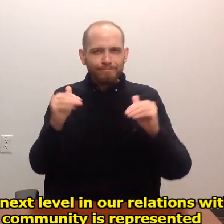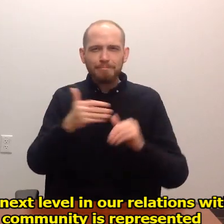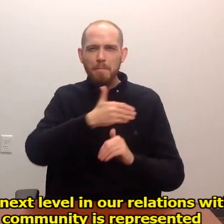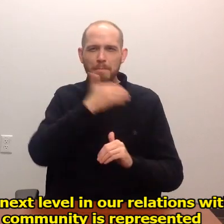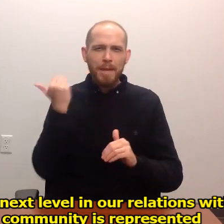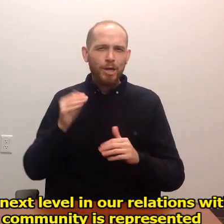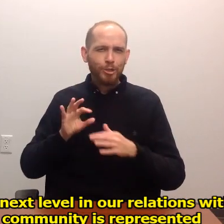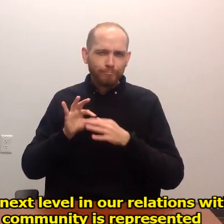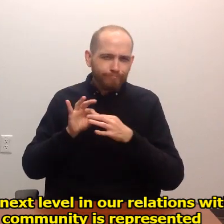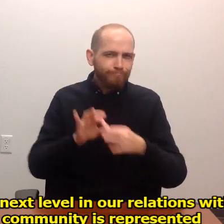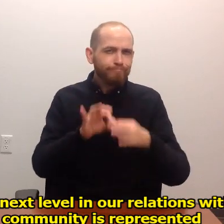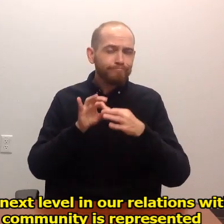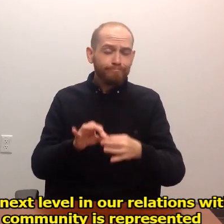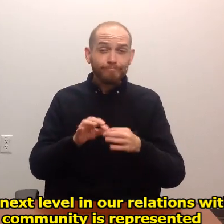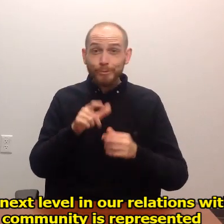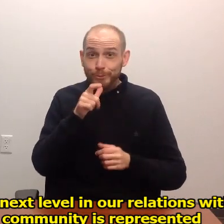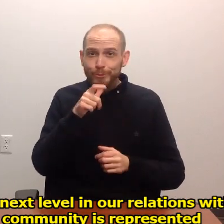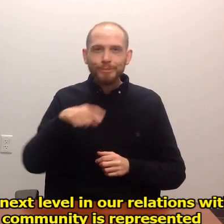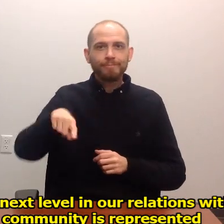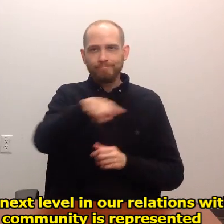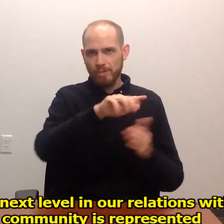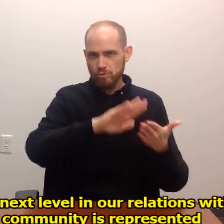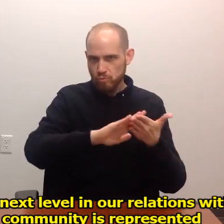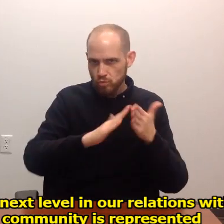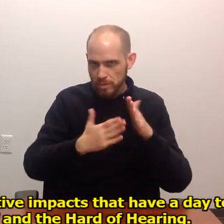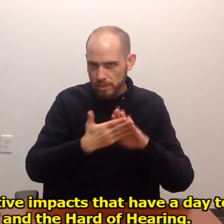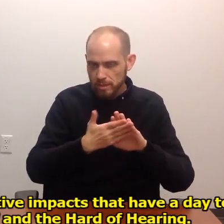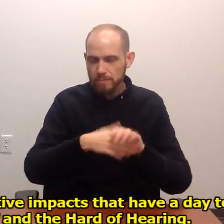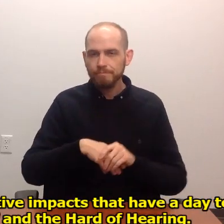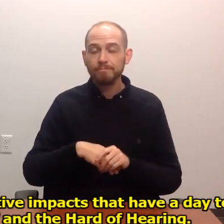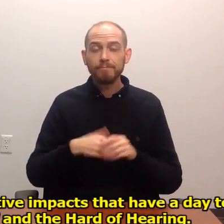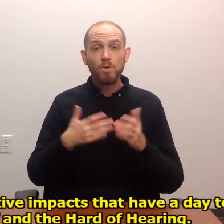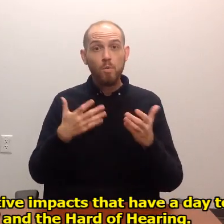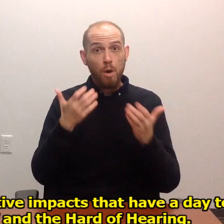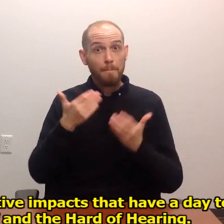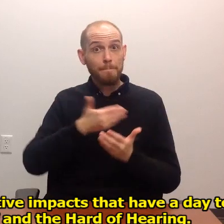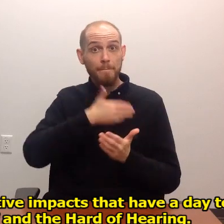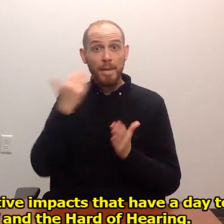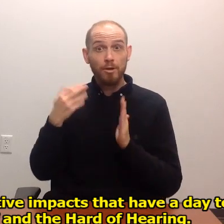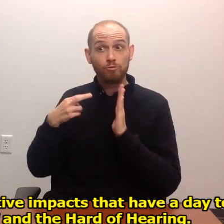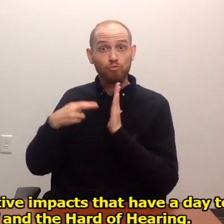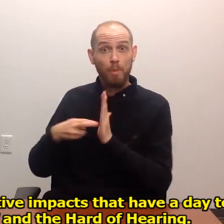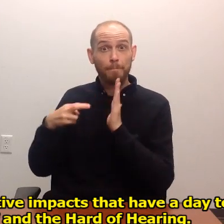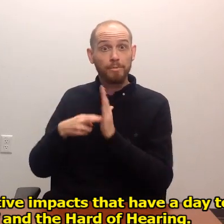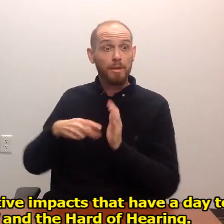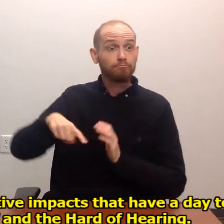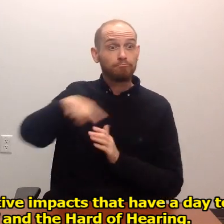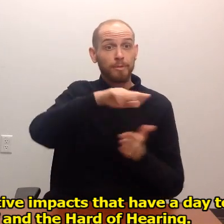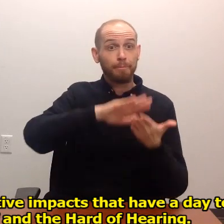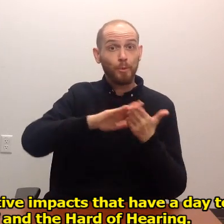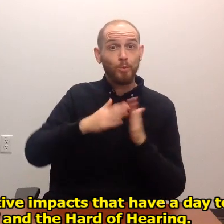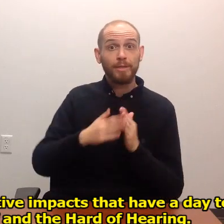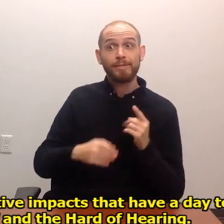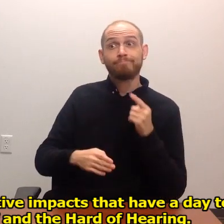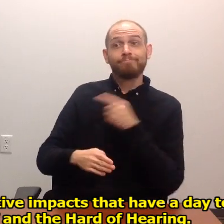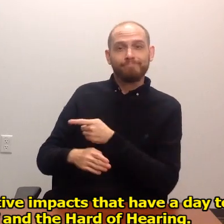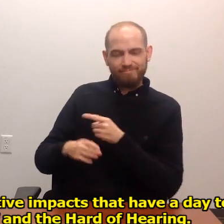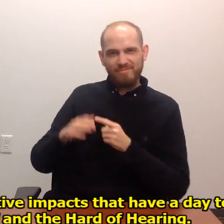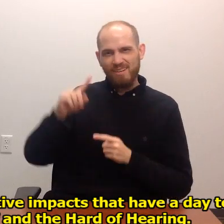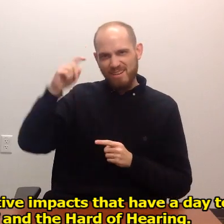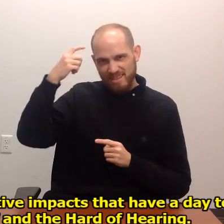community, how the community is represented at the Capitol on